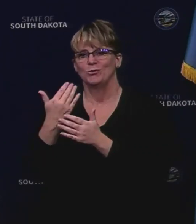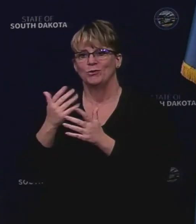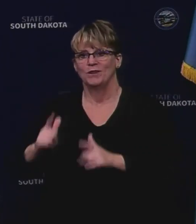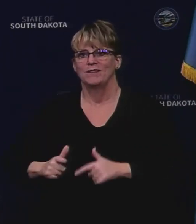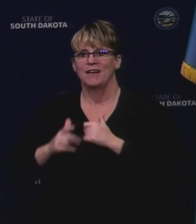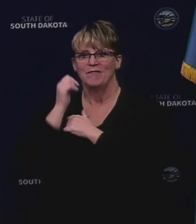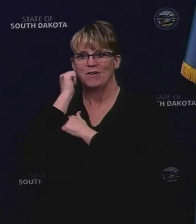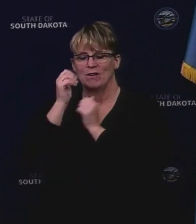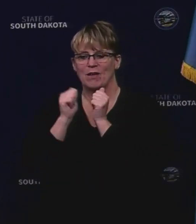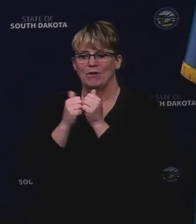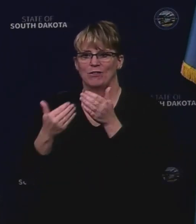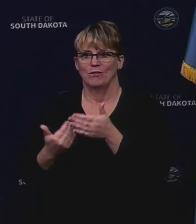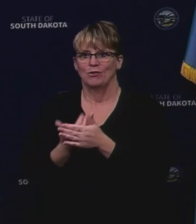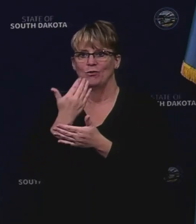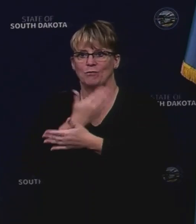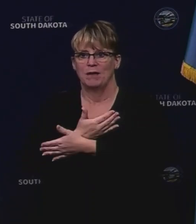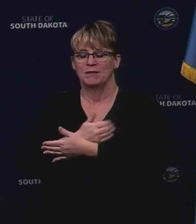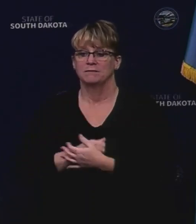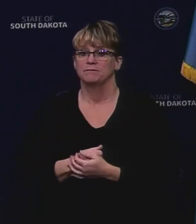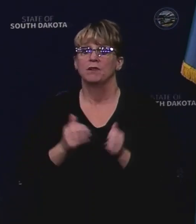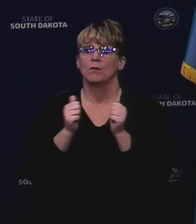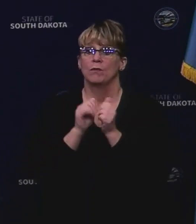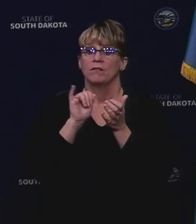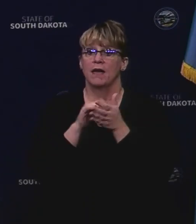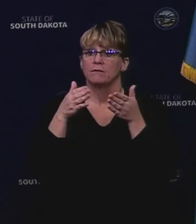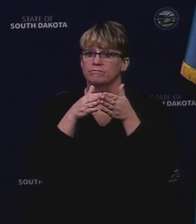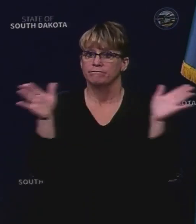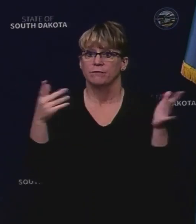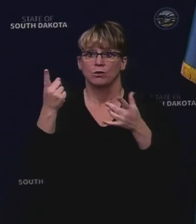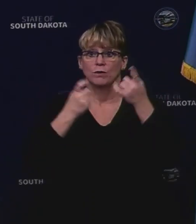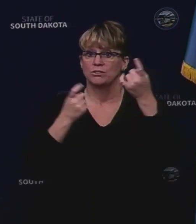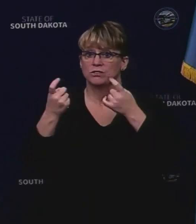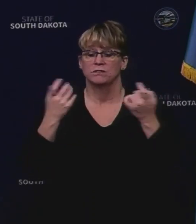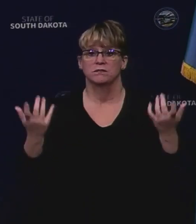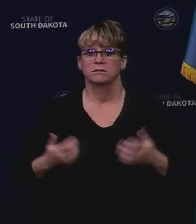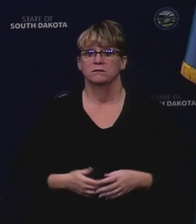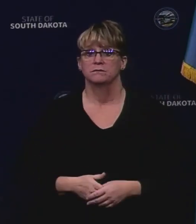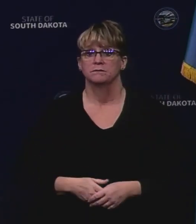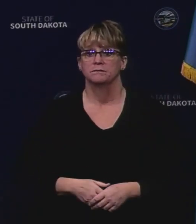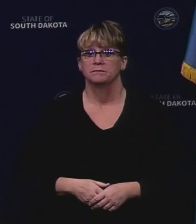each and every day. With that, I will open it up to any questions that you may have.